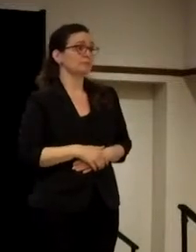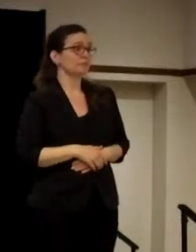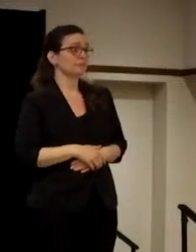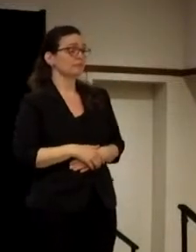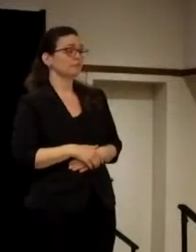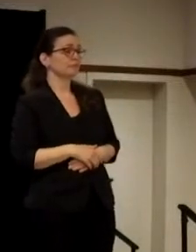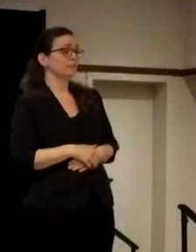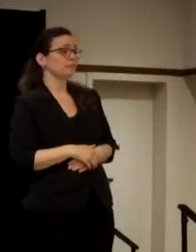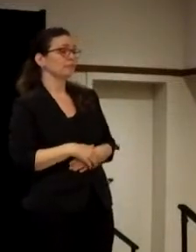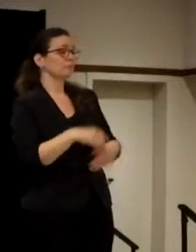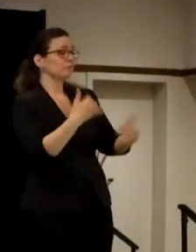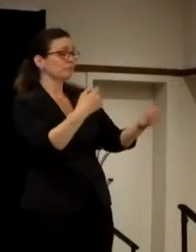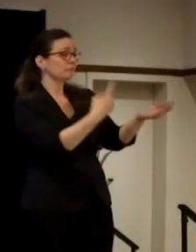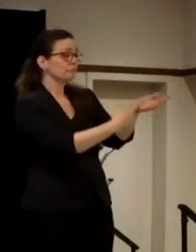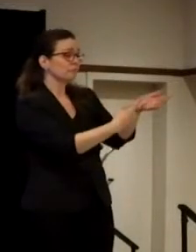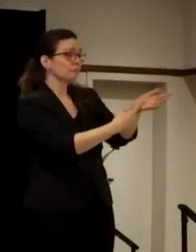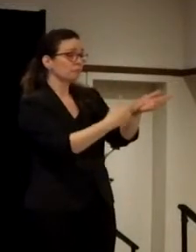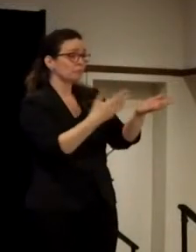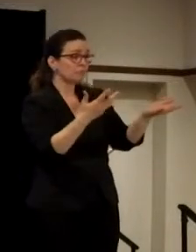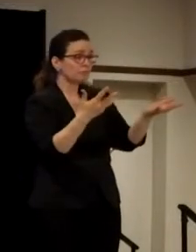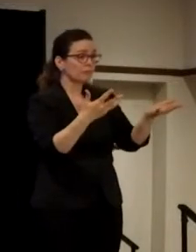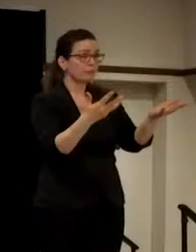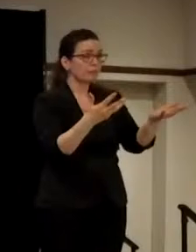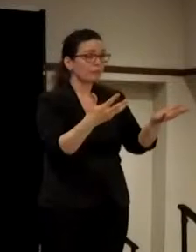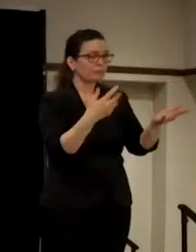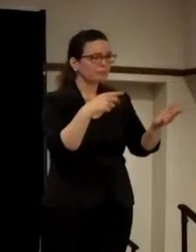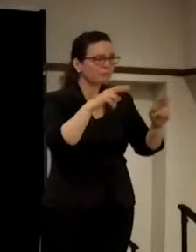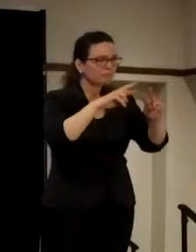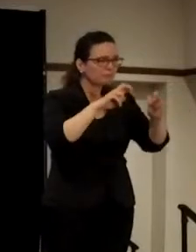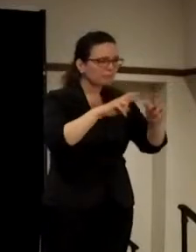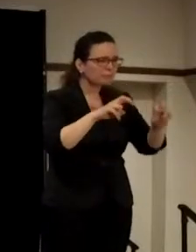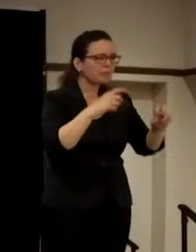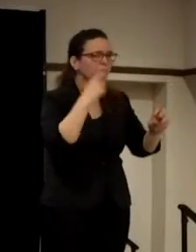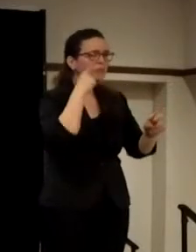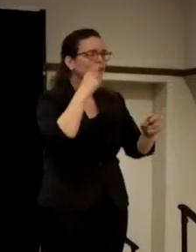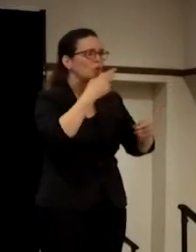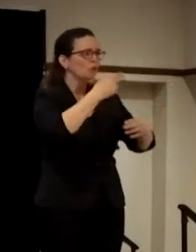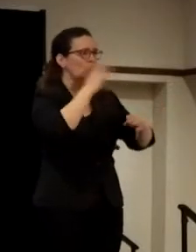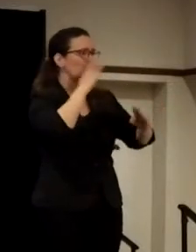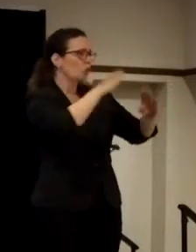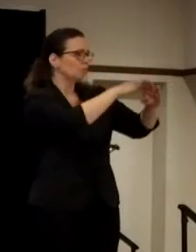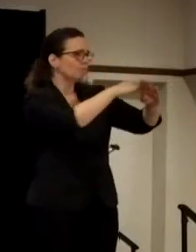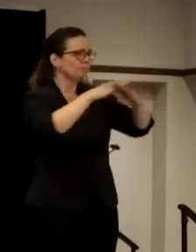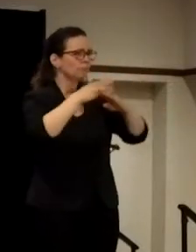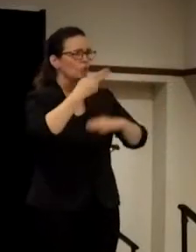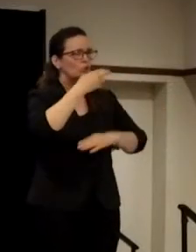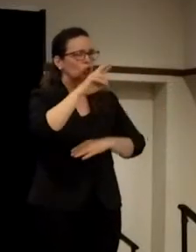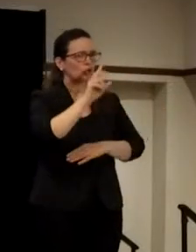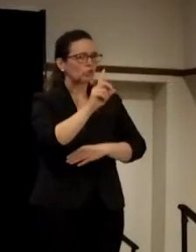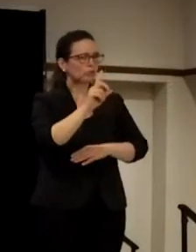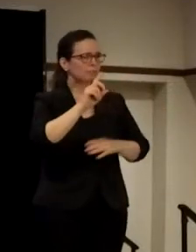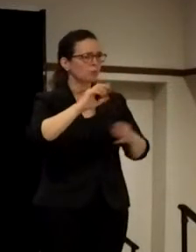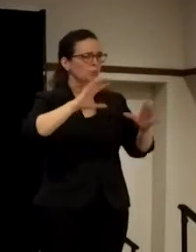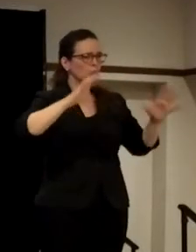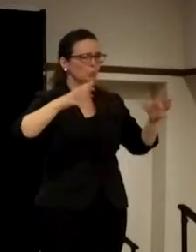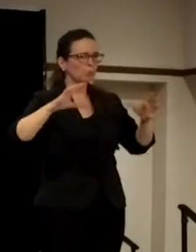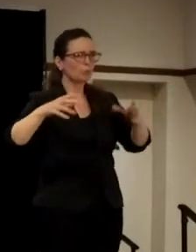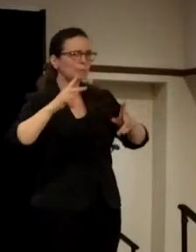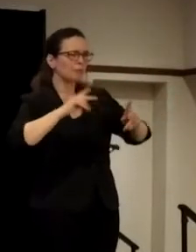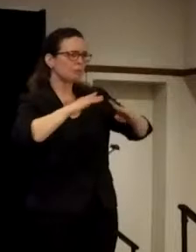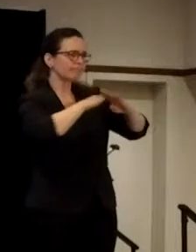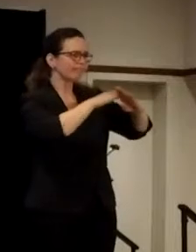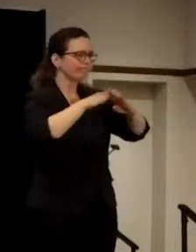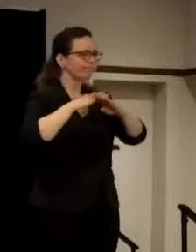to, people believe the herd immunity needs to be between 70 and 80%. I think in Israel right now they're seeing more success lower